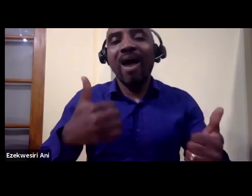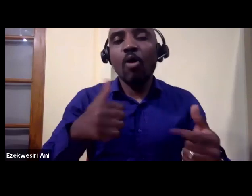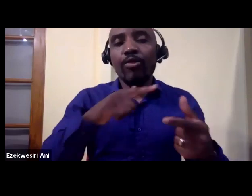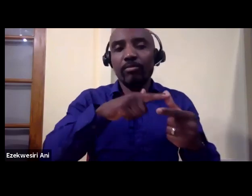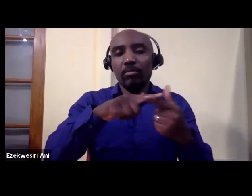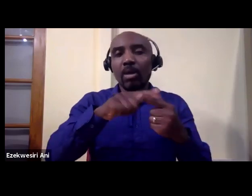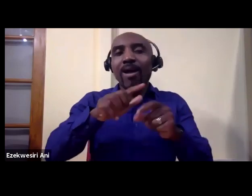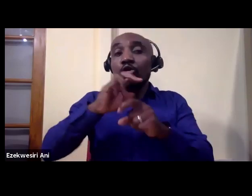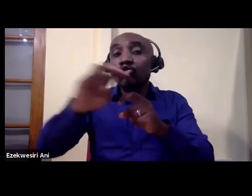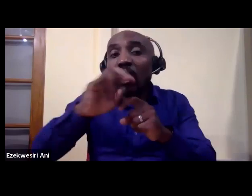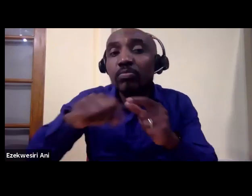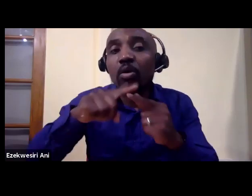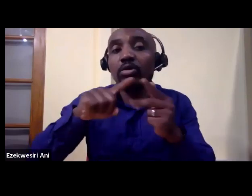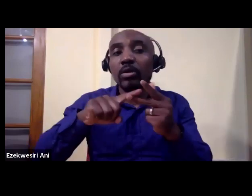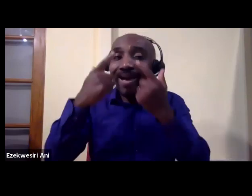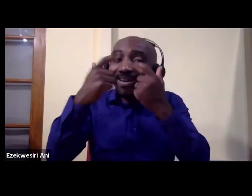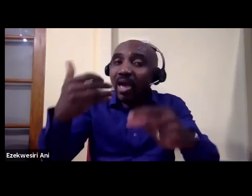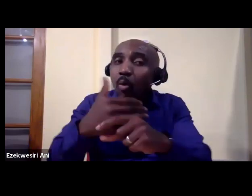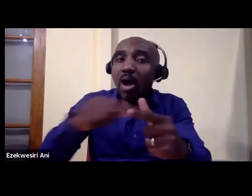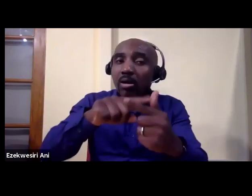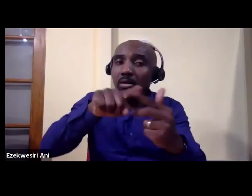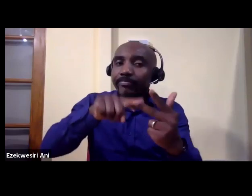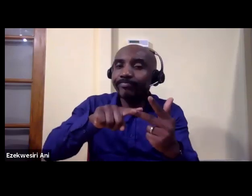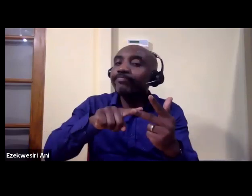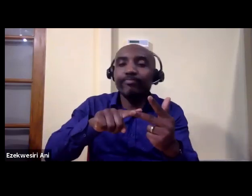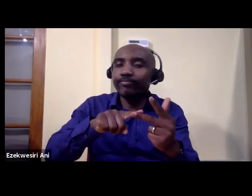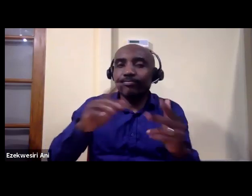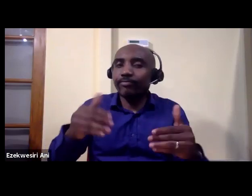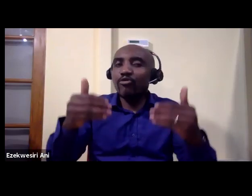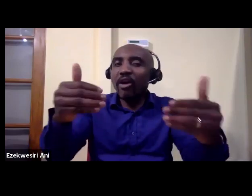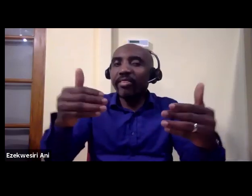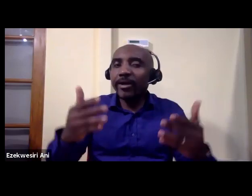transport, care work, that